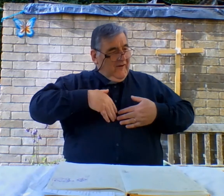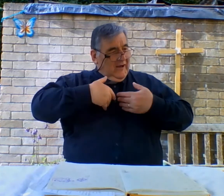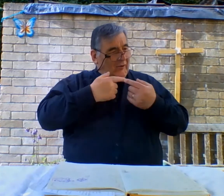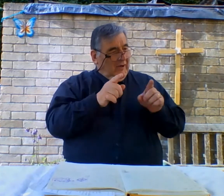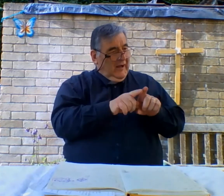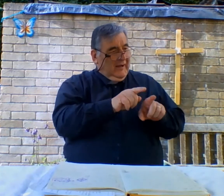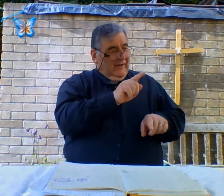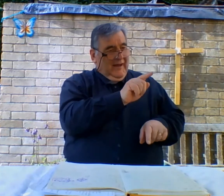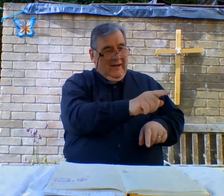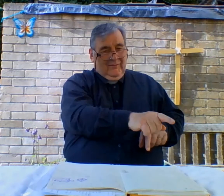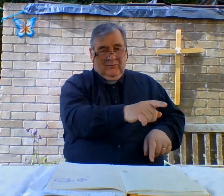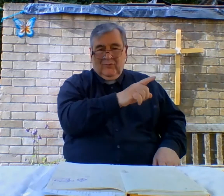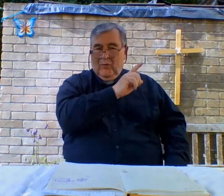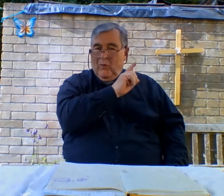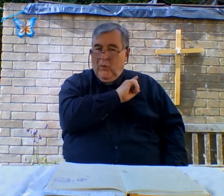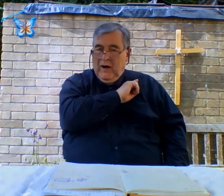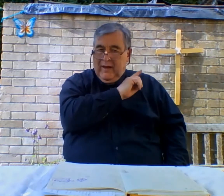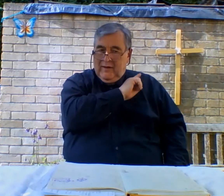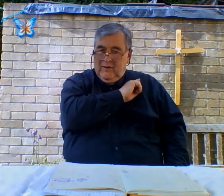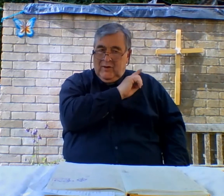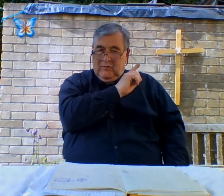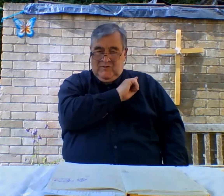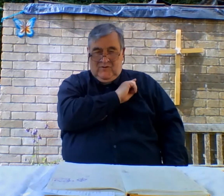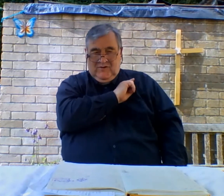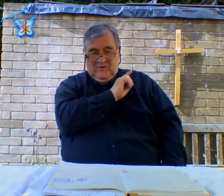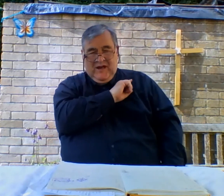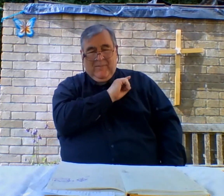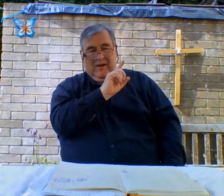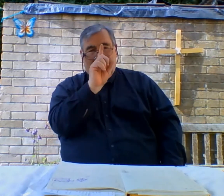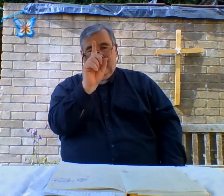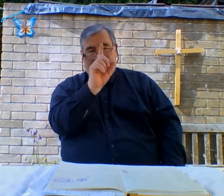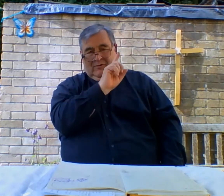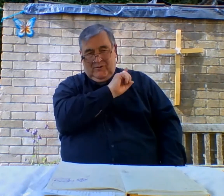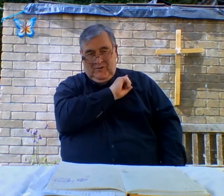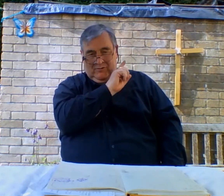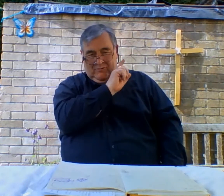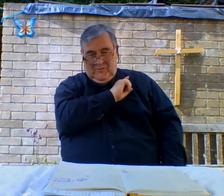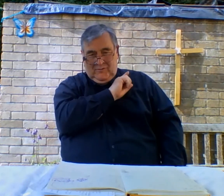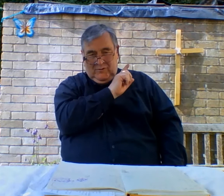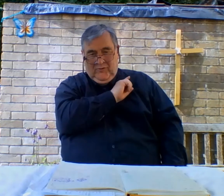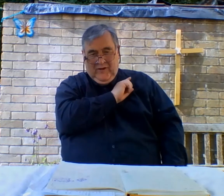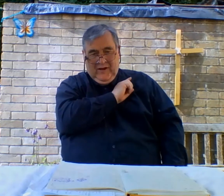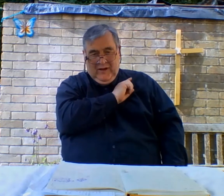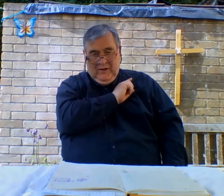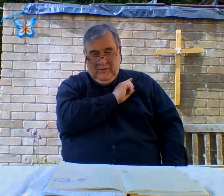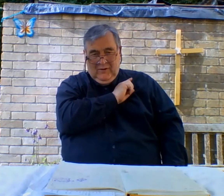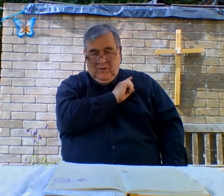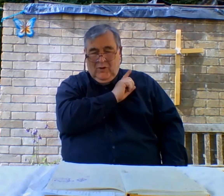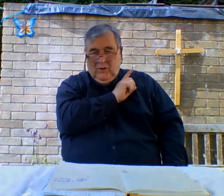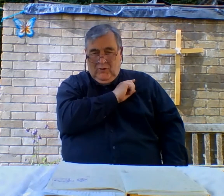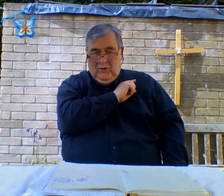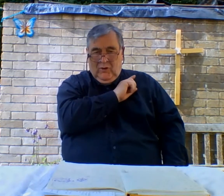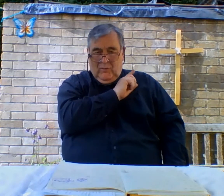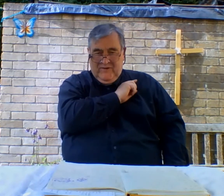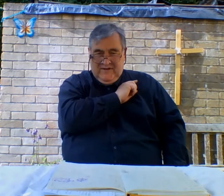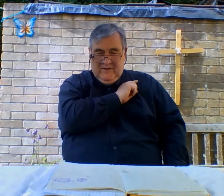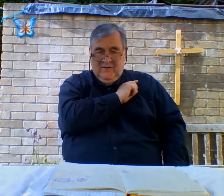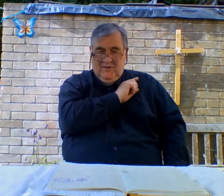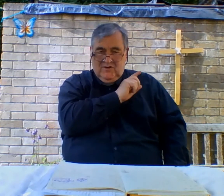feel like that? Why? You're tapping your finger on your opposite